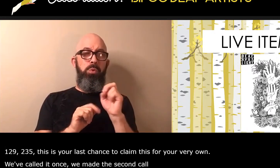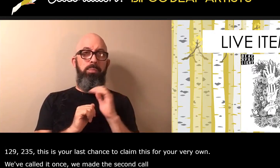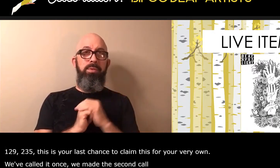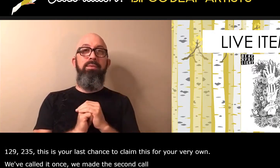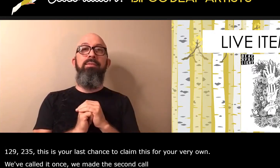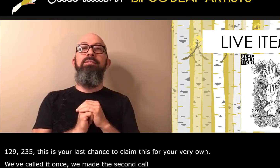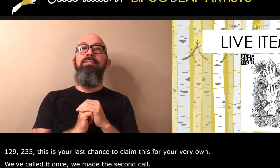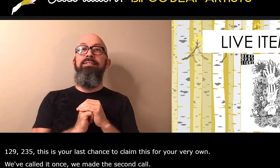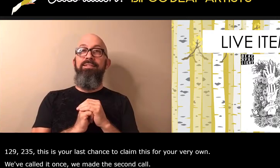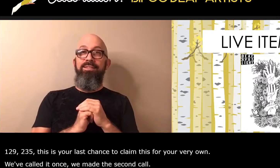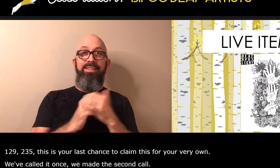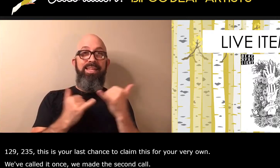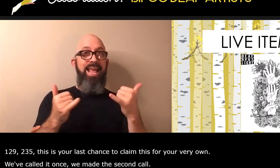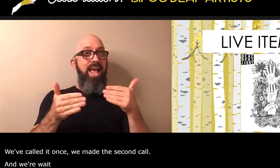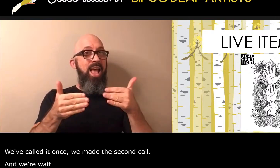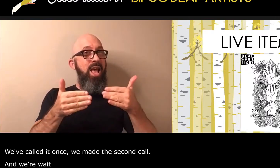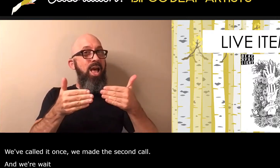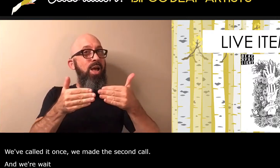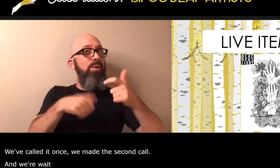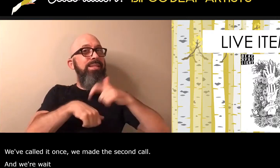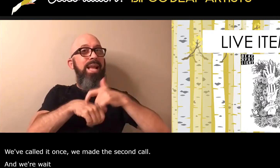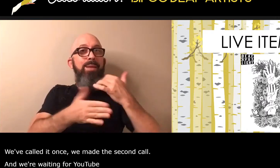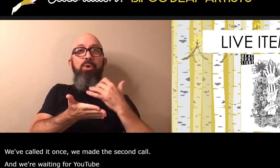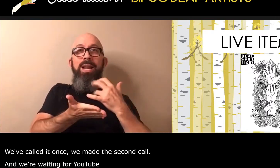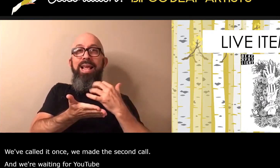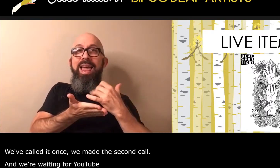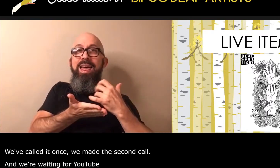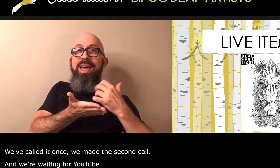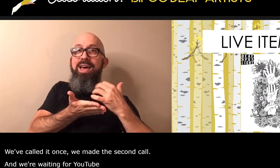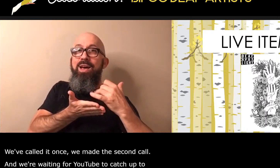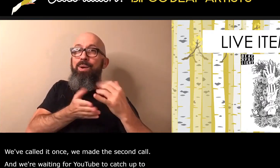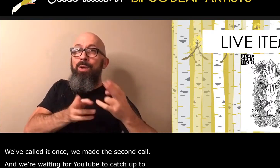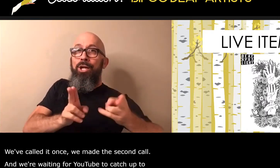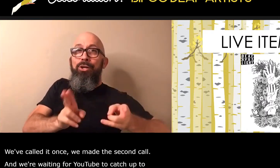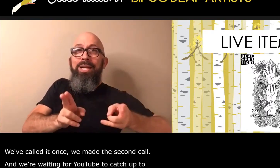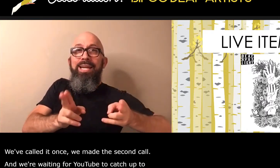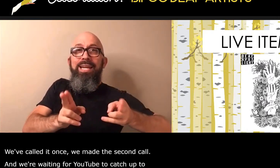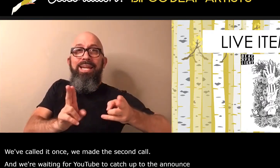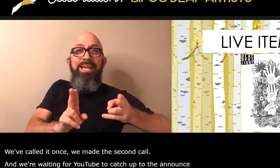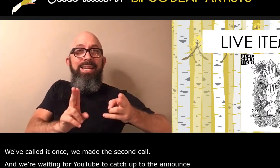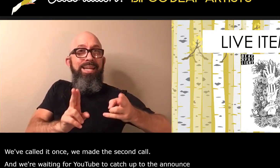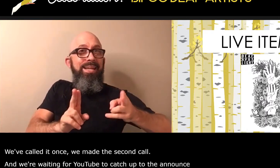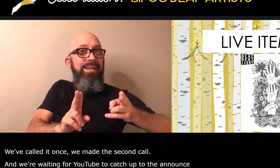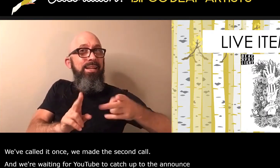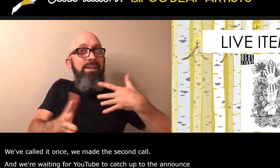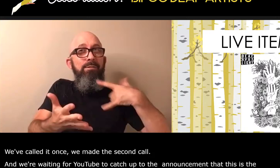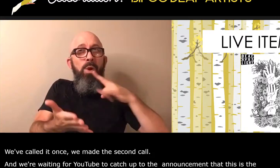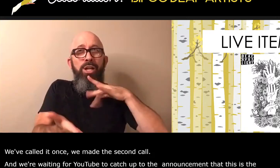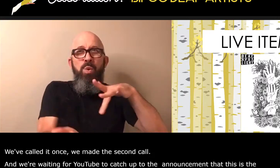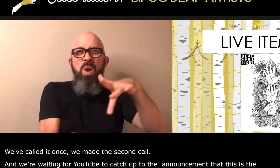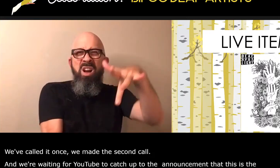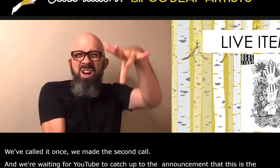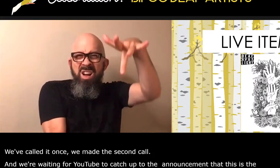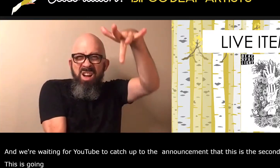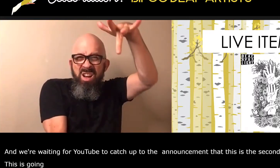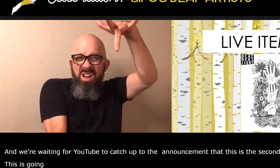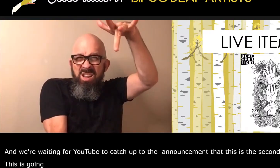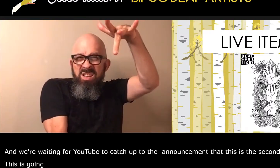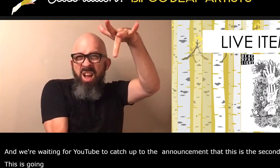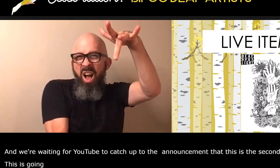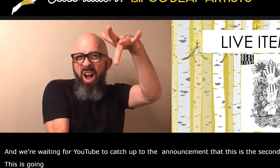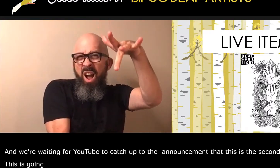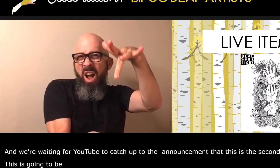and we're waiting for YouTube to catch up to the announcement that is the second call. This is going to be your last chance. Hurry, hurry,